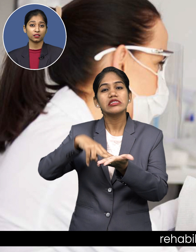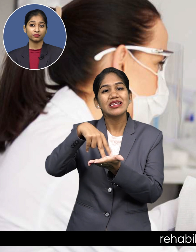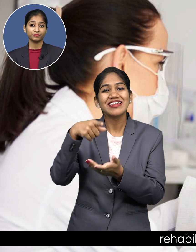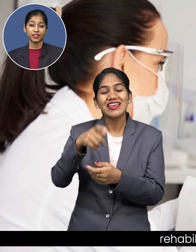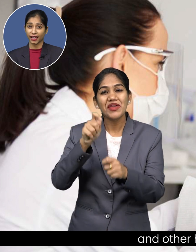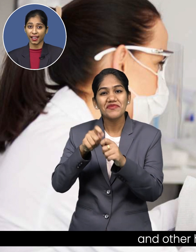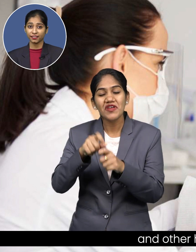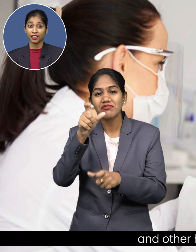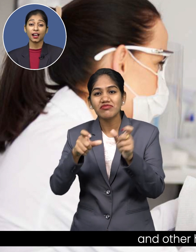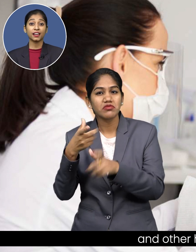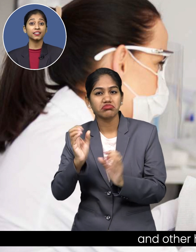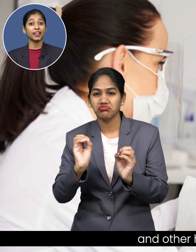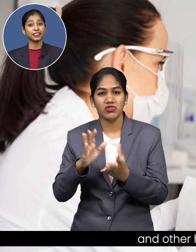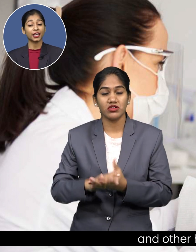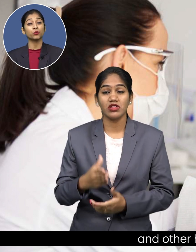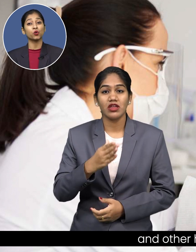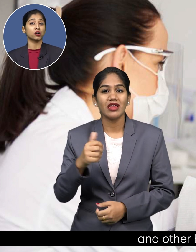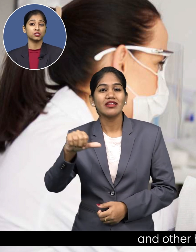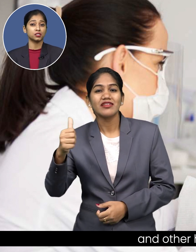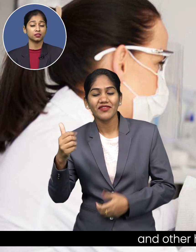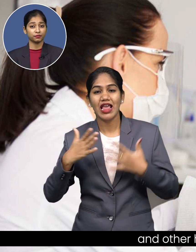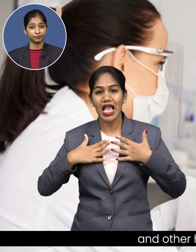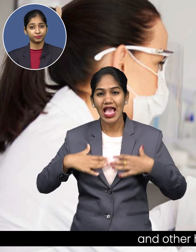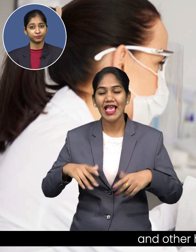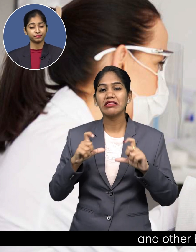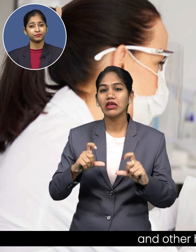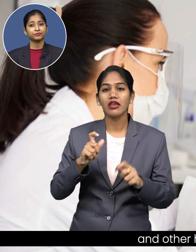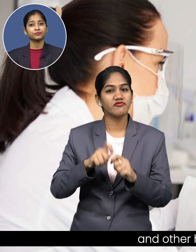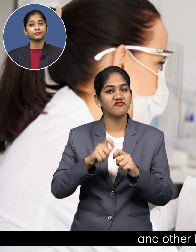workers and other healthcare workers.